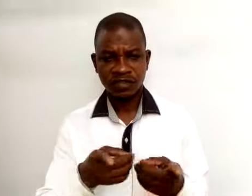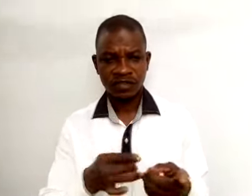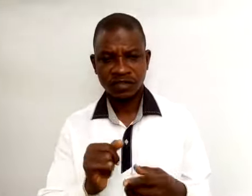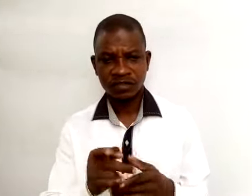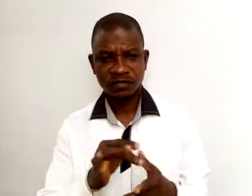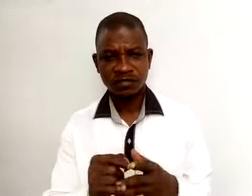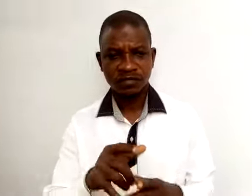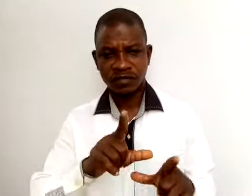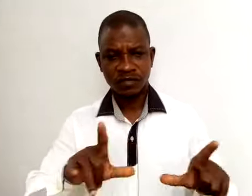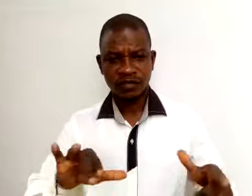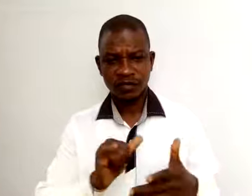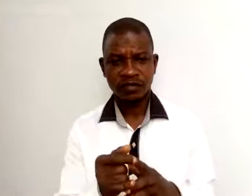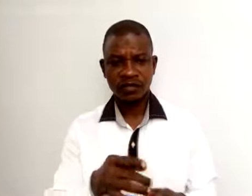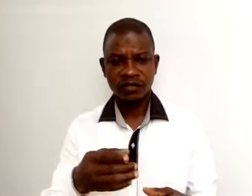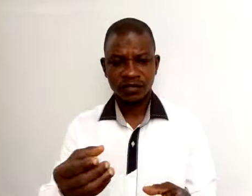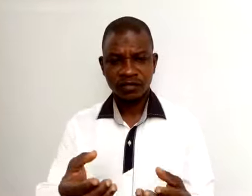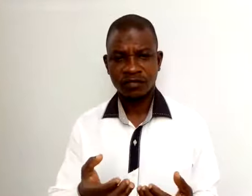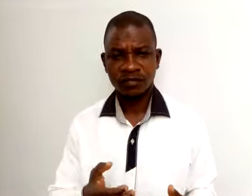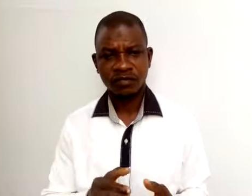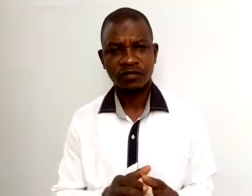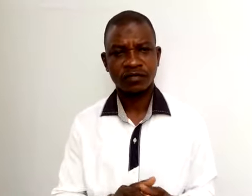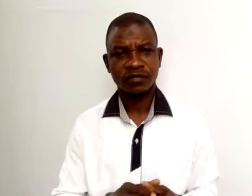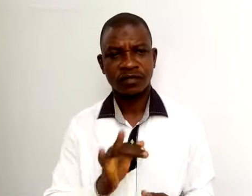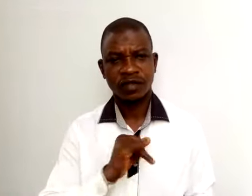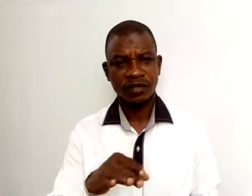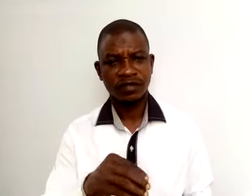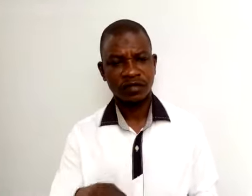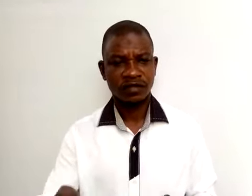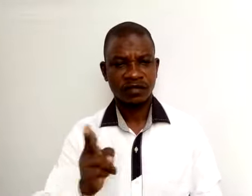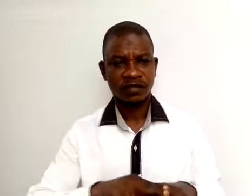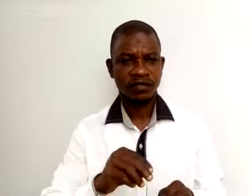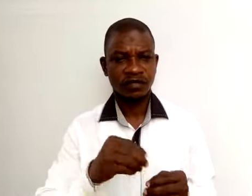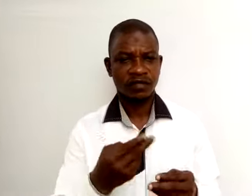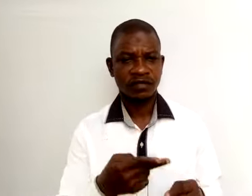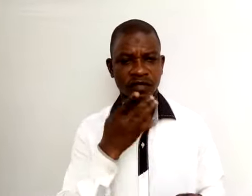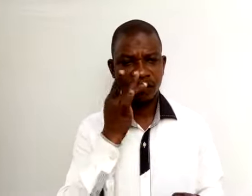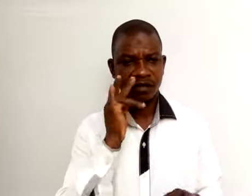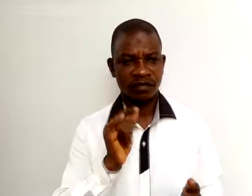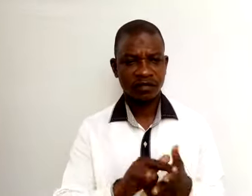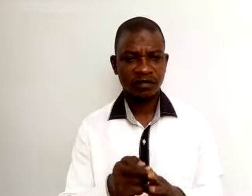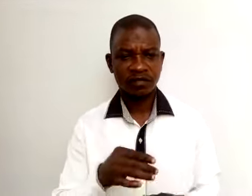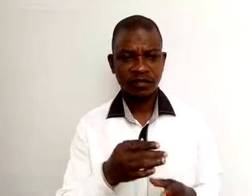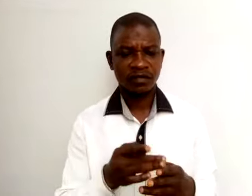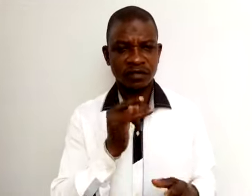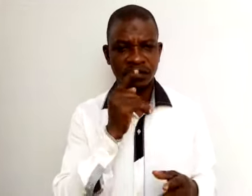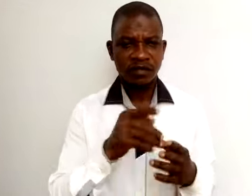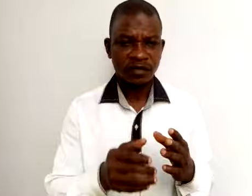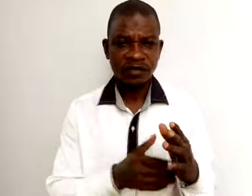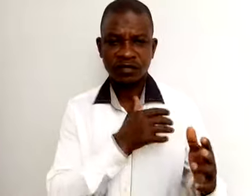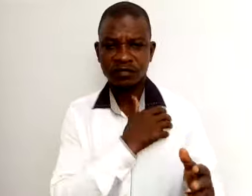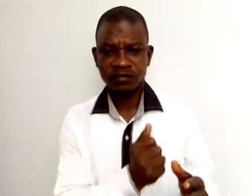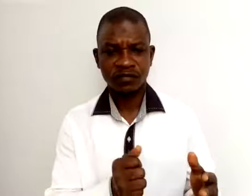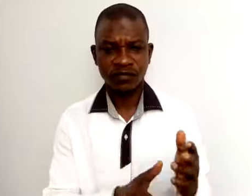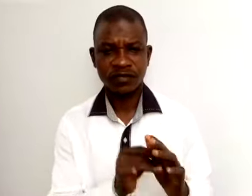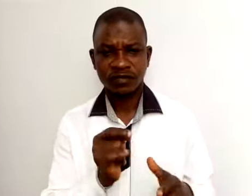level of demand. An increase in taste and the preference of a consumer on